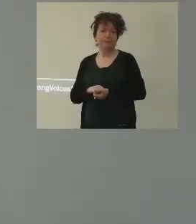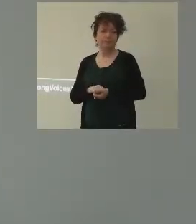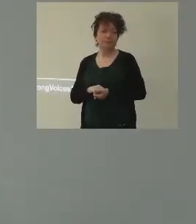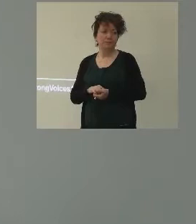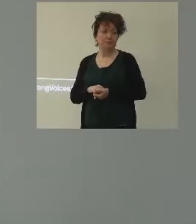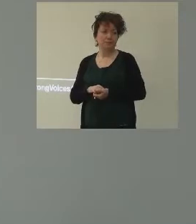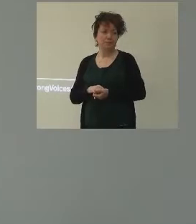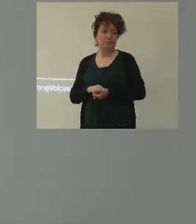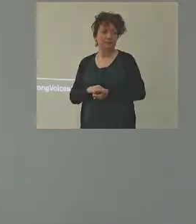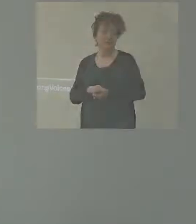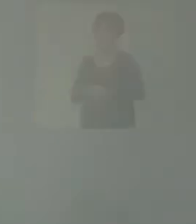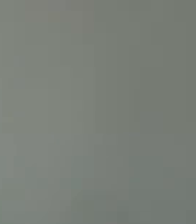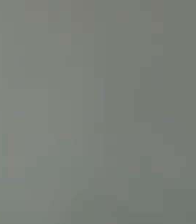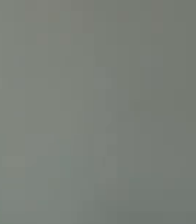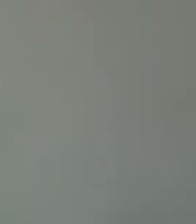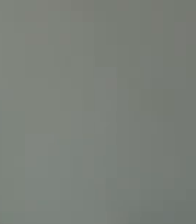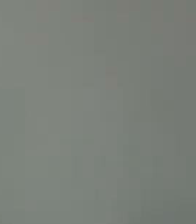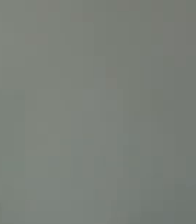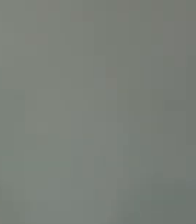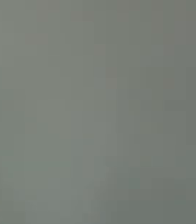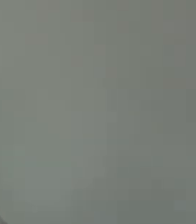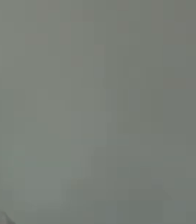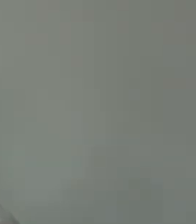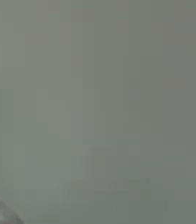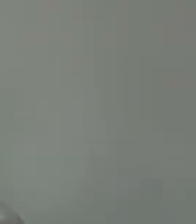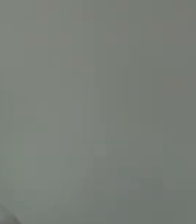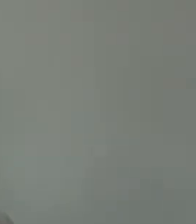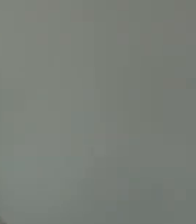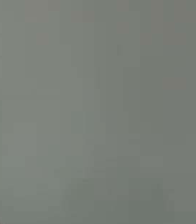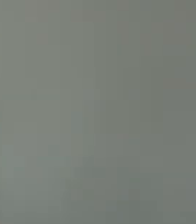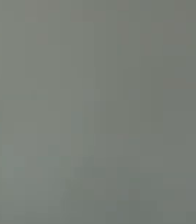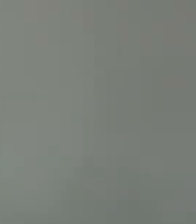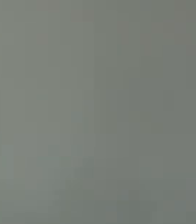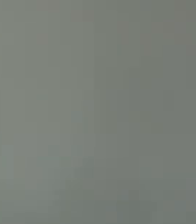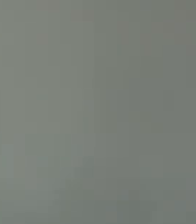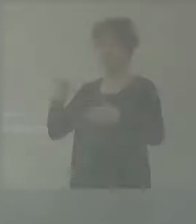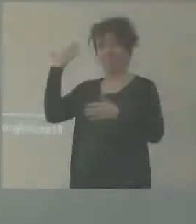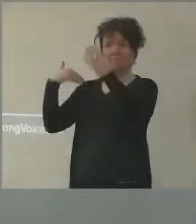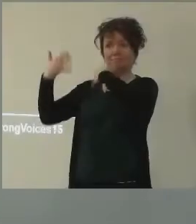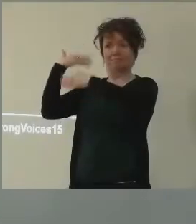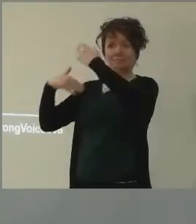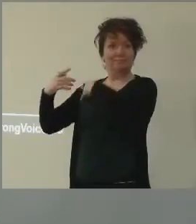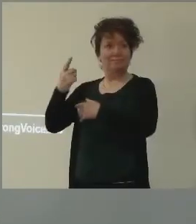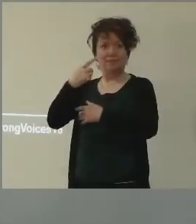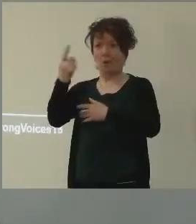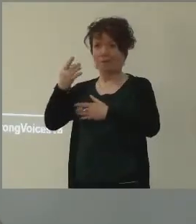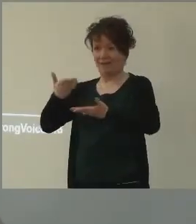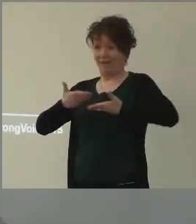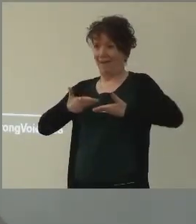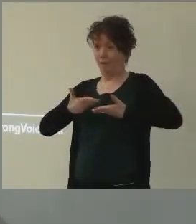So we've all been in the other end of the situation where someone's taken a chance on us and offered us some